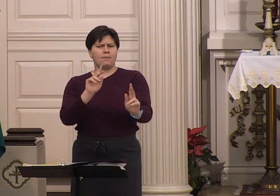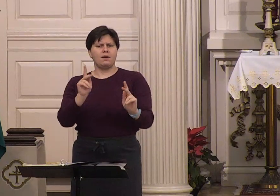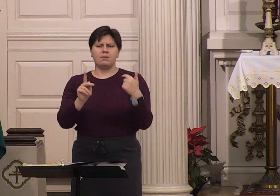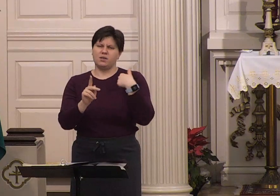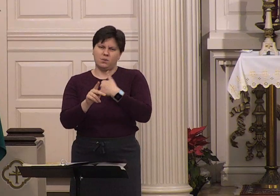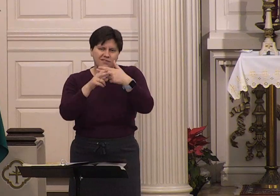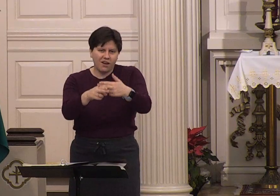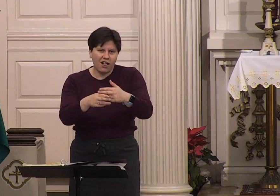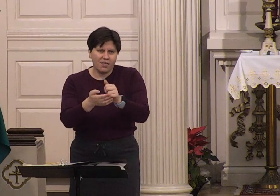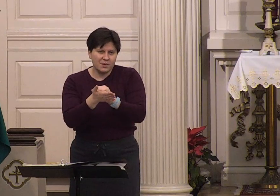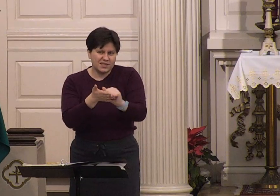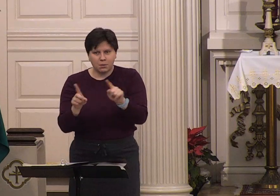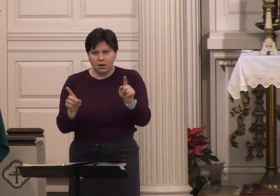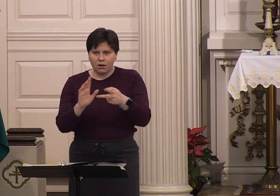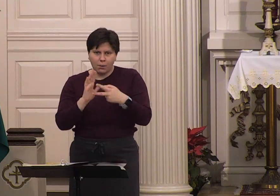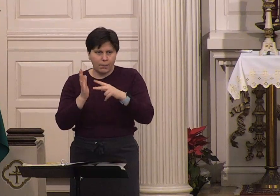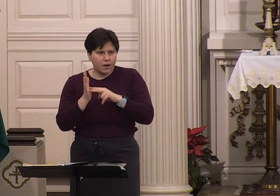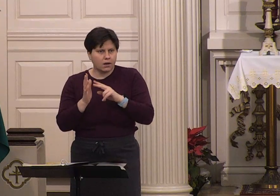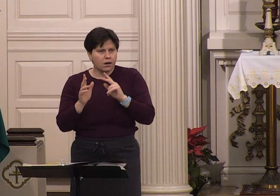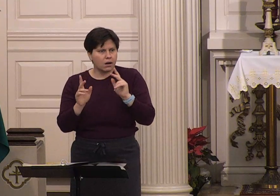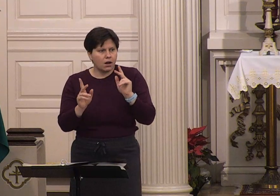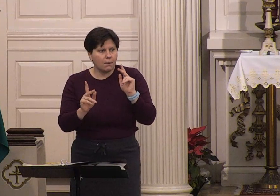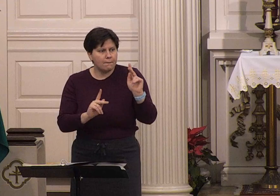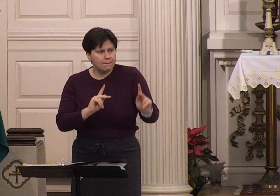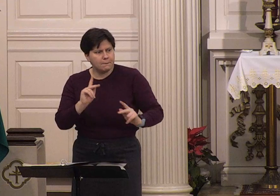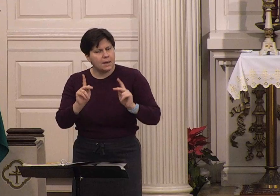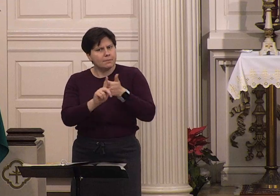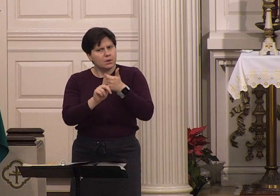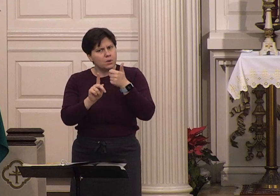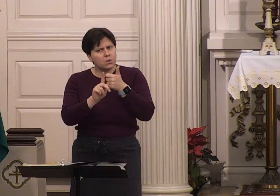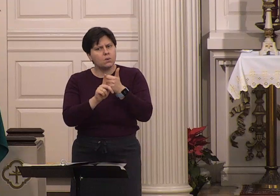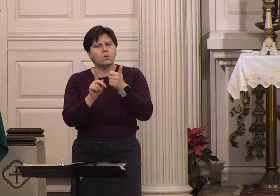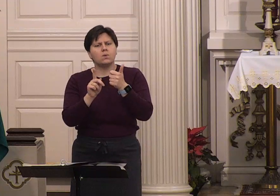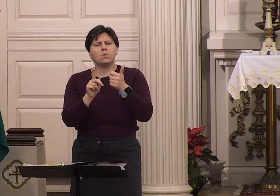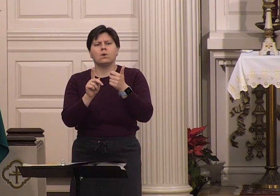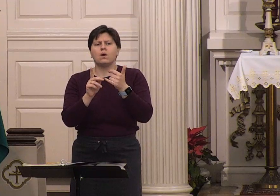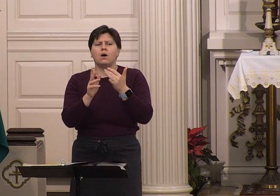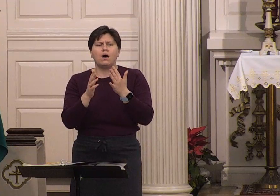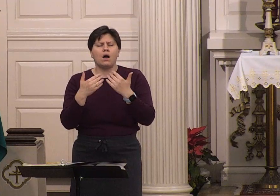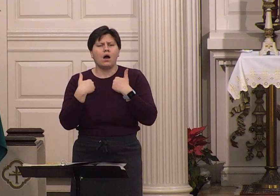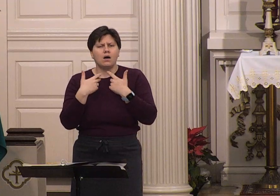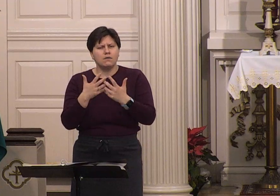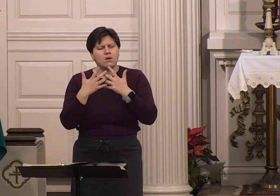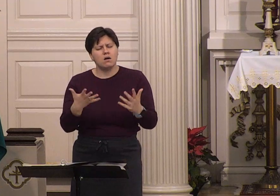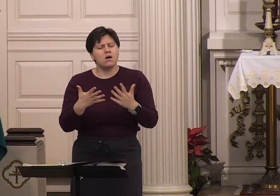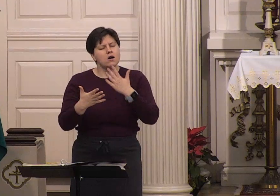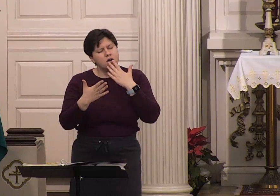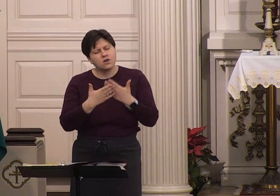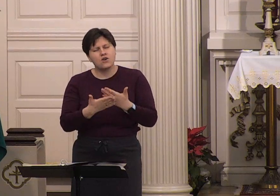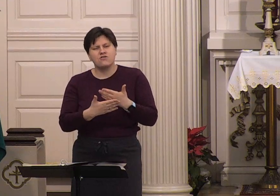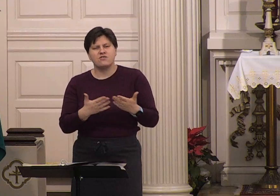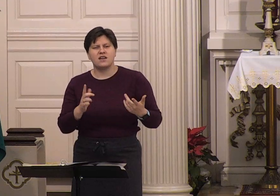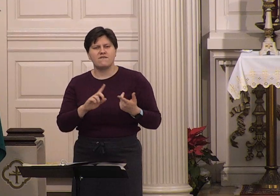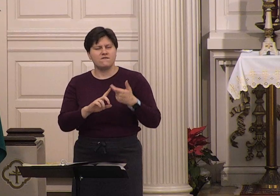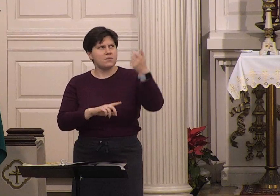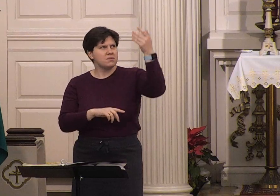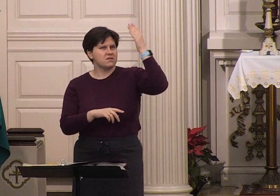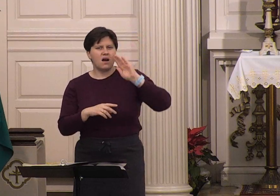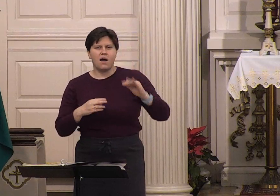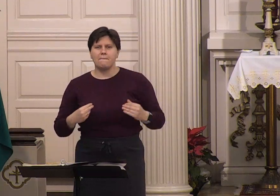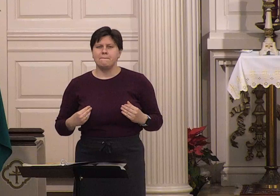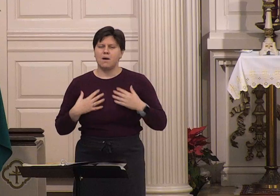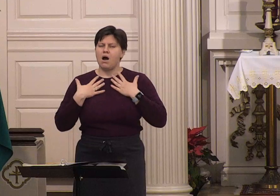but people who are so imbued with God's good things that whether they're being